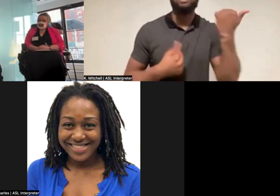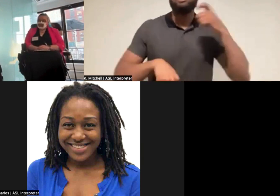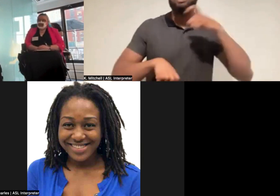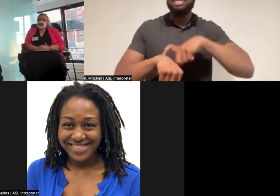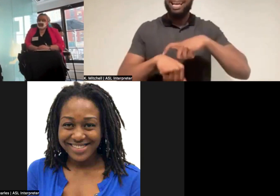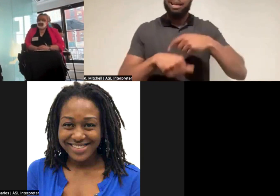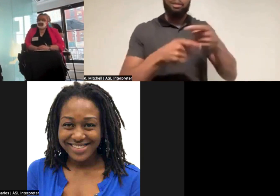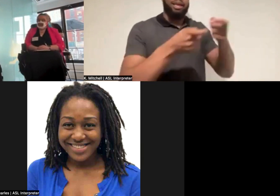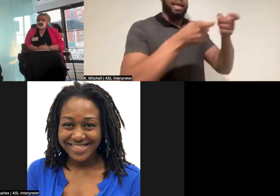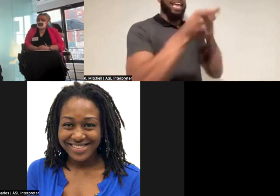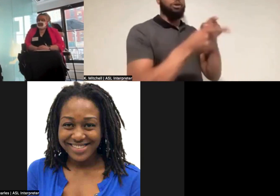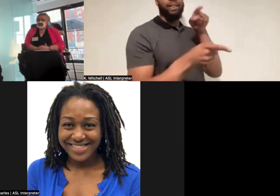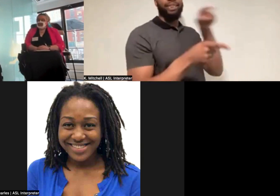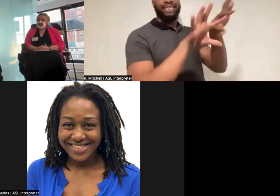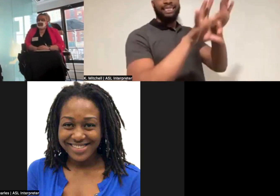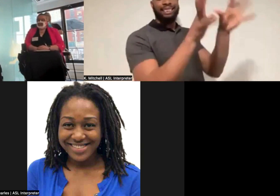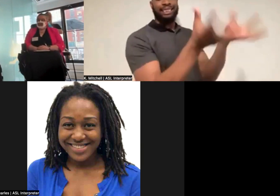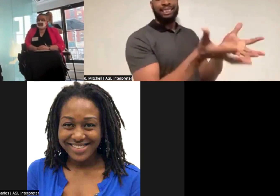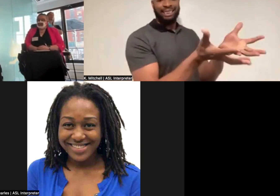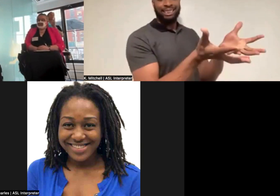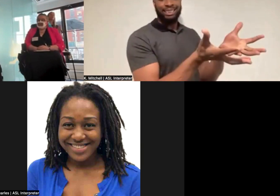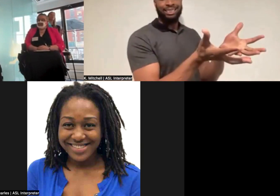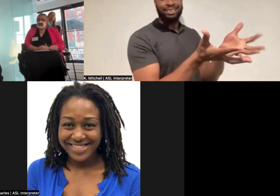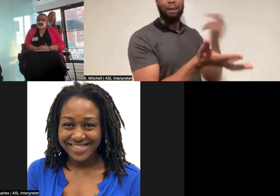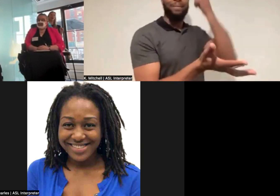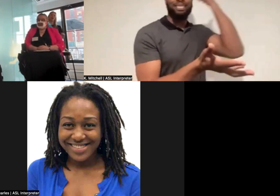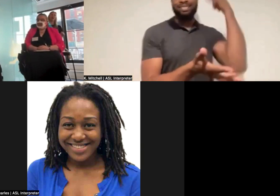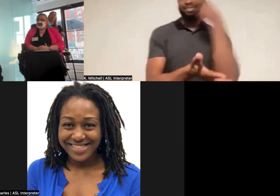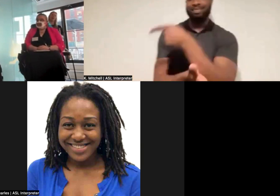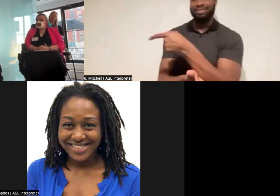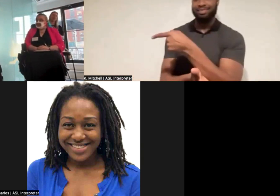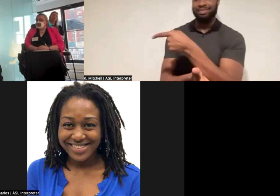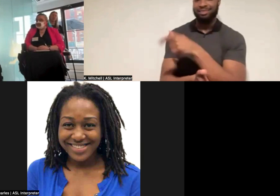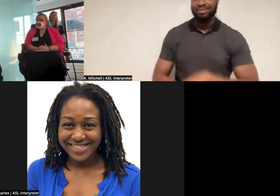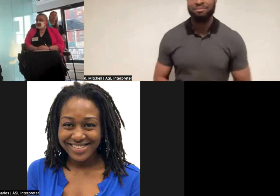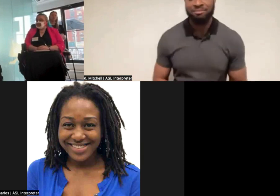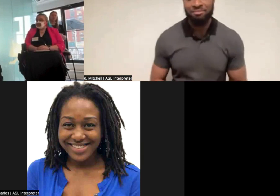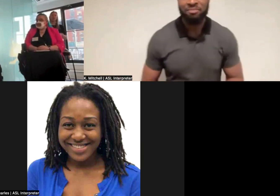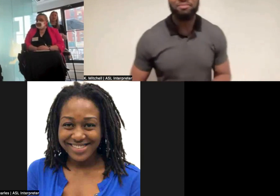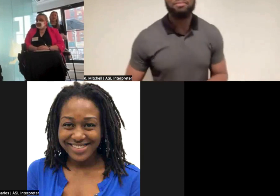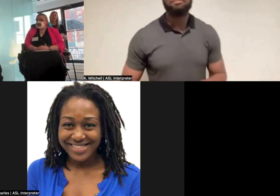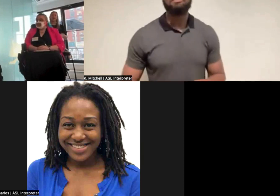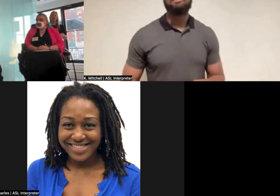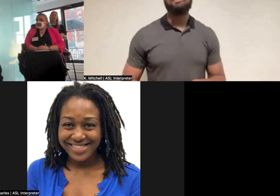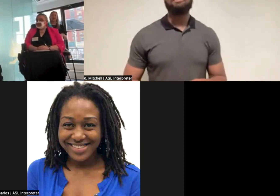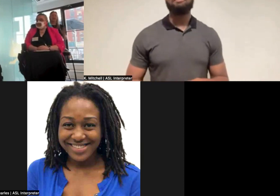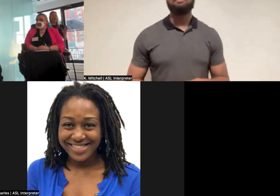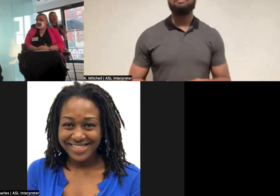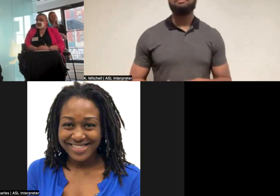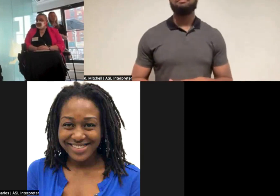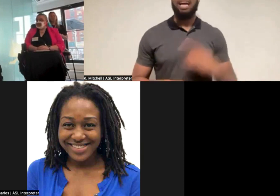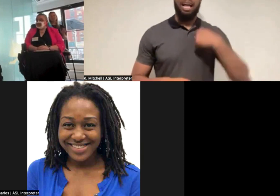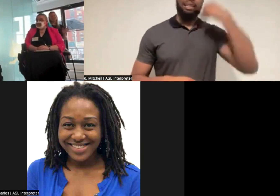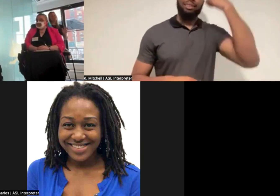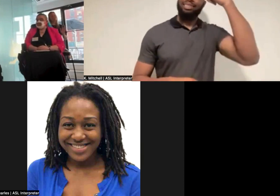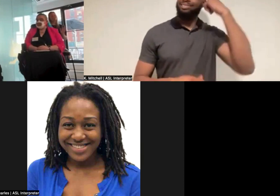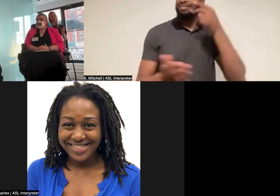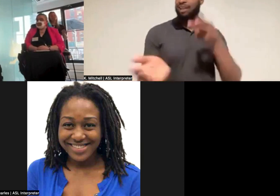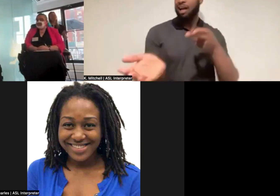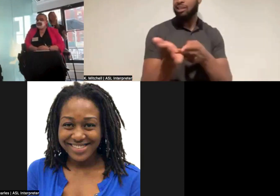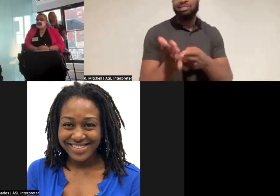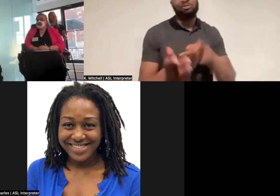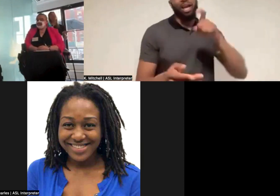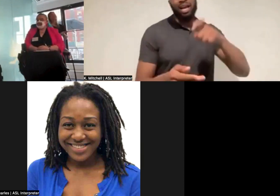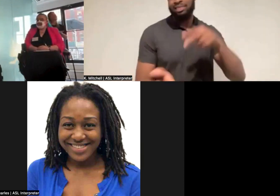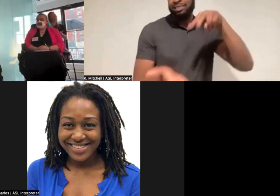I was experiencing. And I think at the end of the day, sticking up for yourself, like we were saying, you know, saying